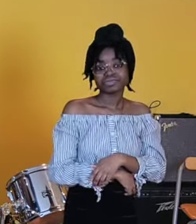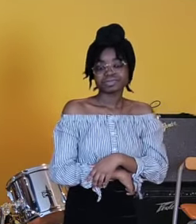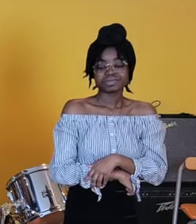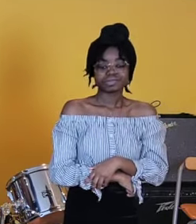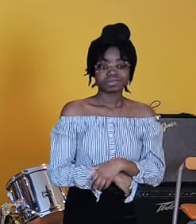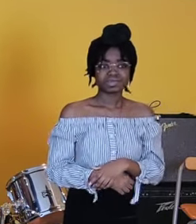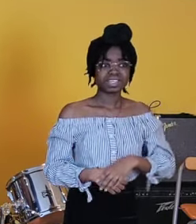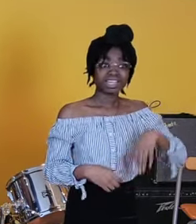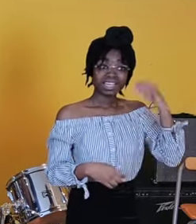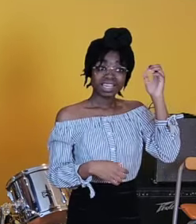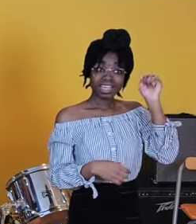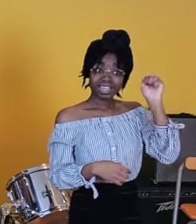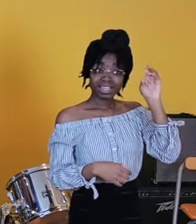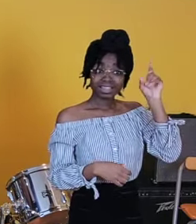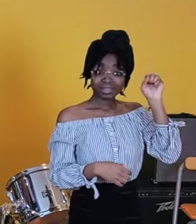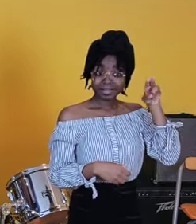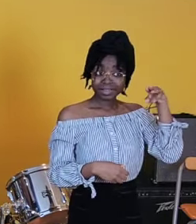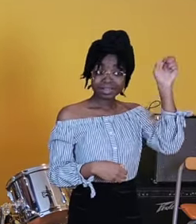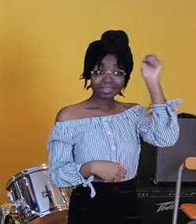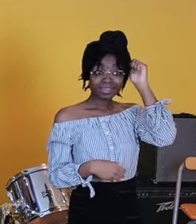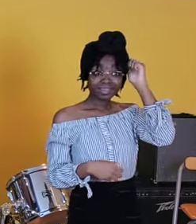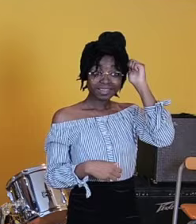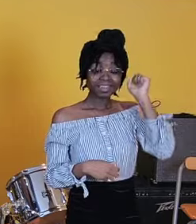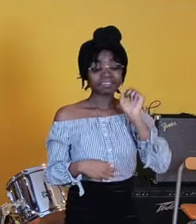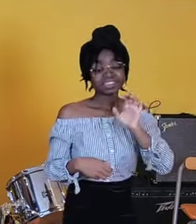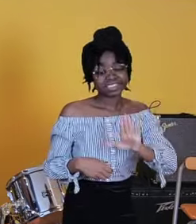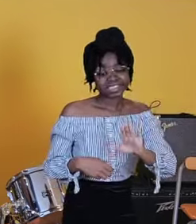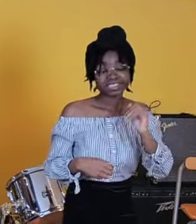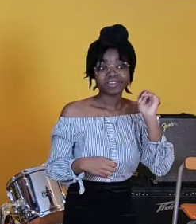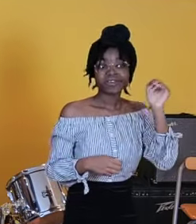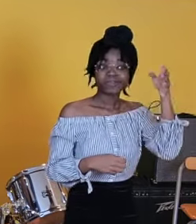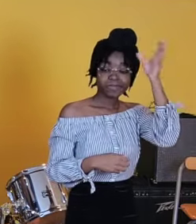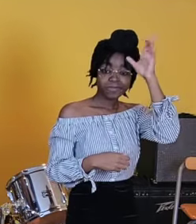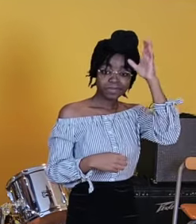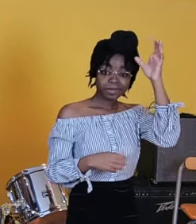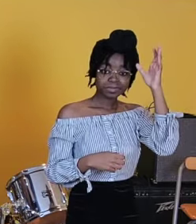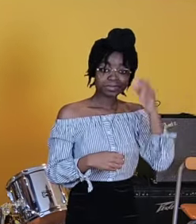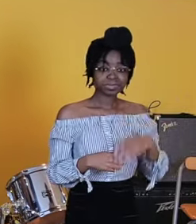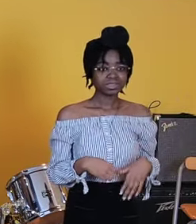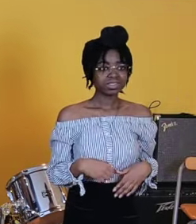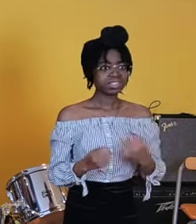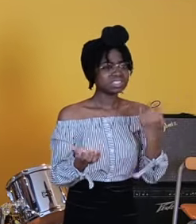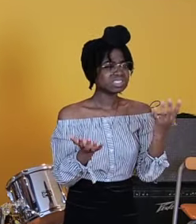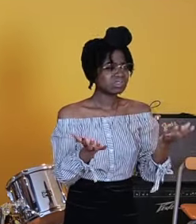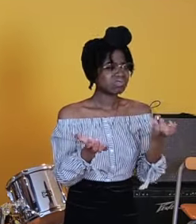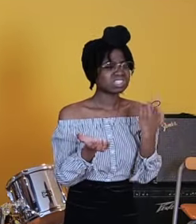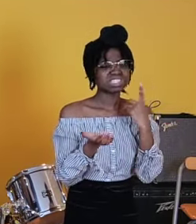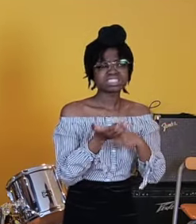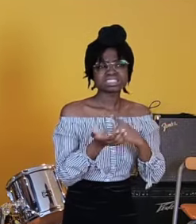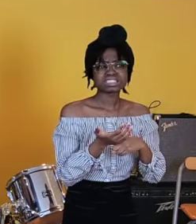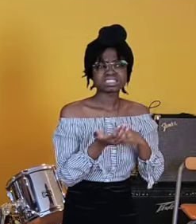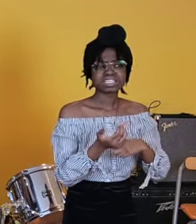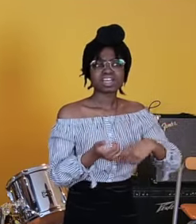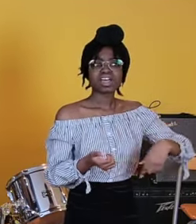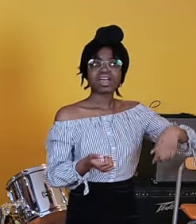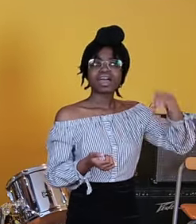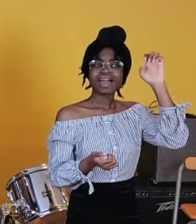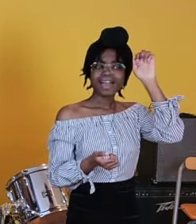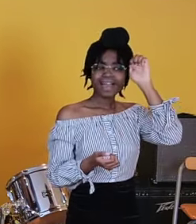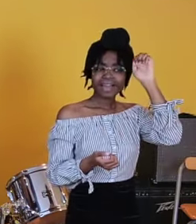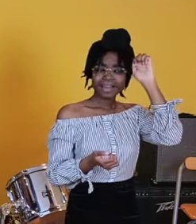and Adam was his father. And this morning I wanted to talk a little bit about Adam, not Abel at all, but I wanted to talk about